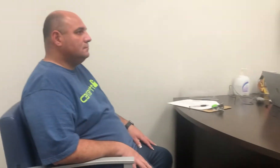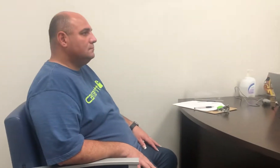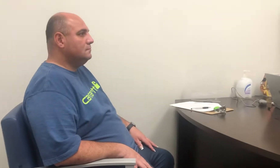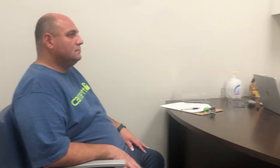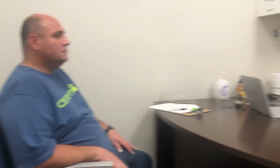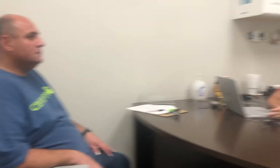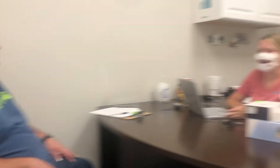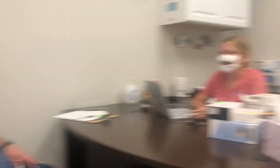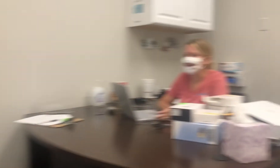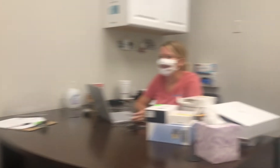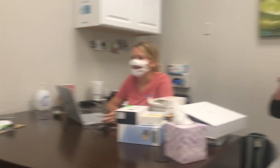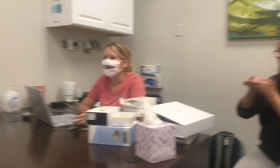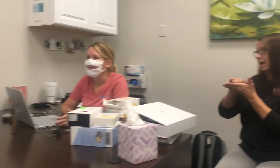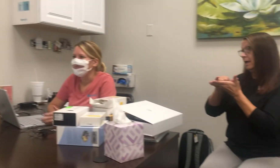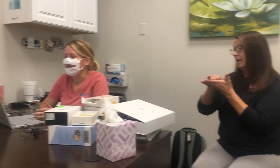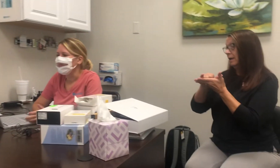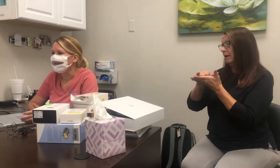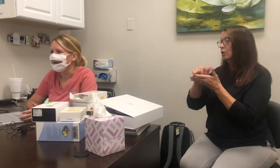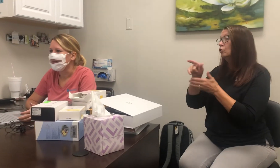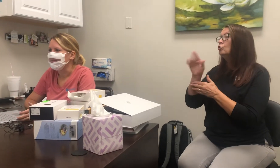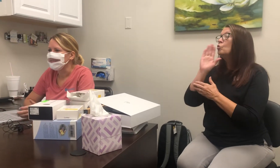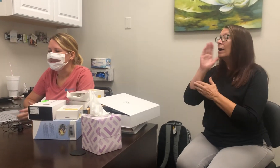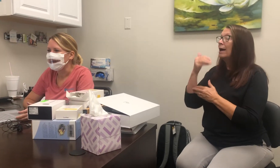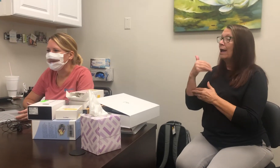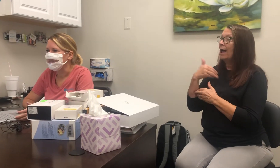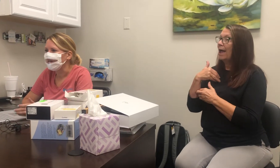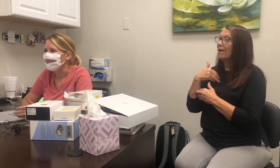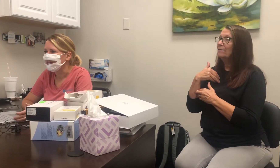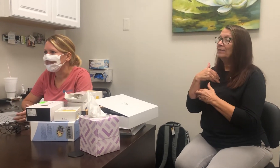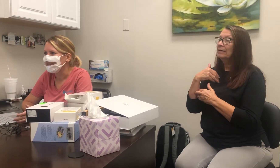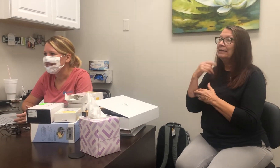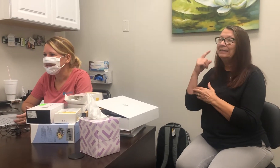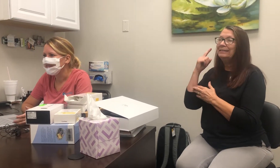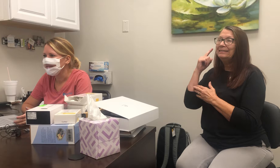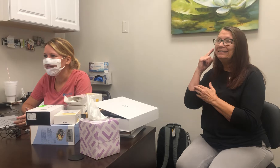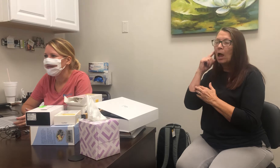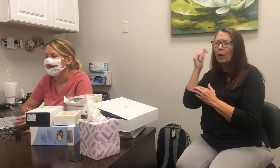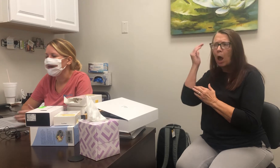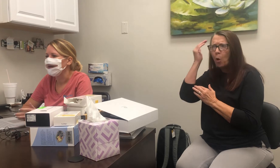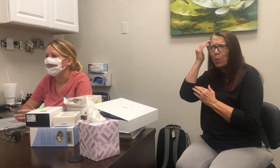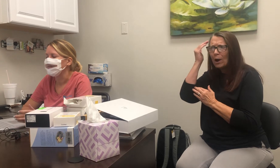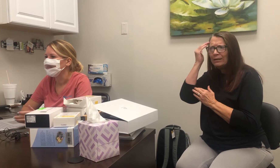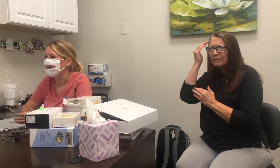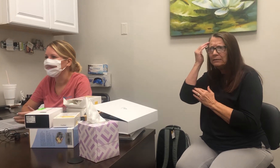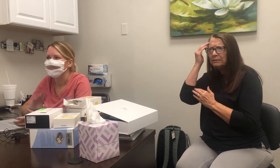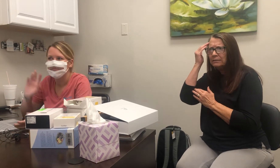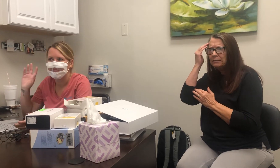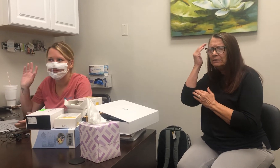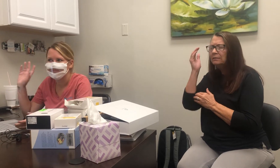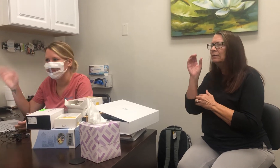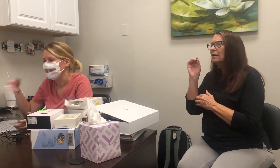I would expect that you will have sound awareness of